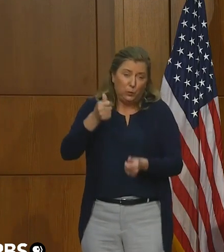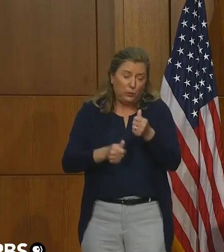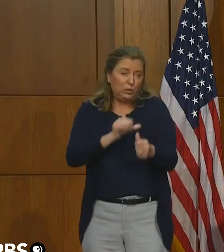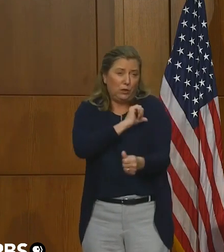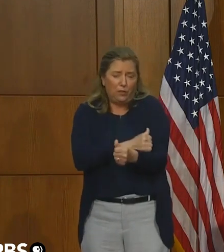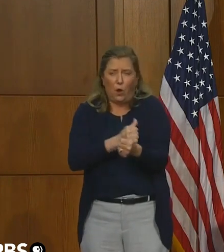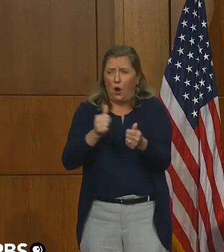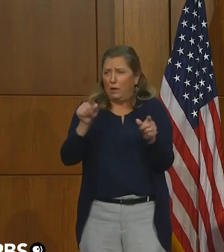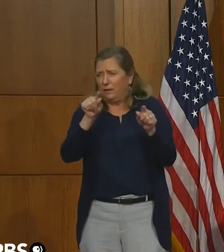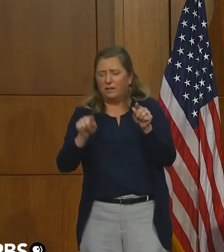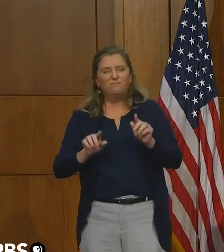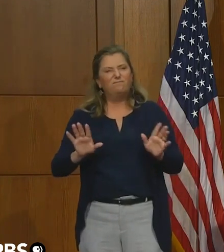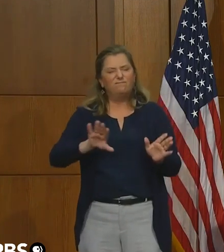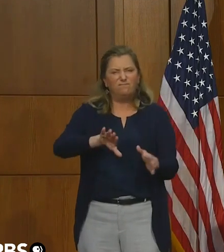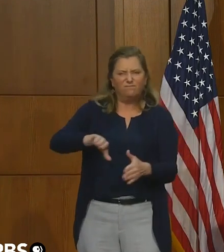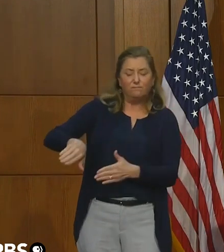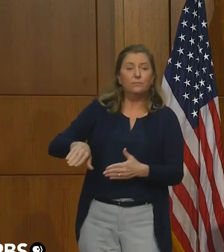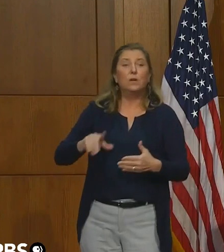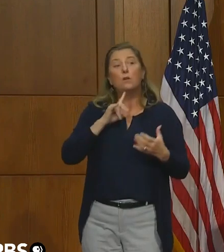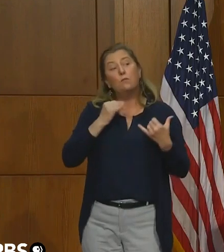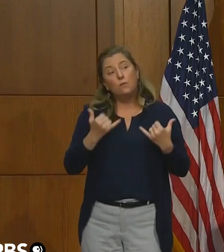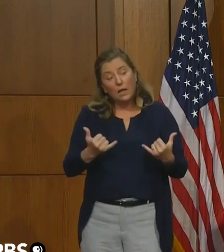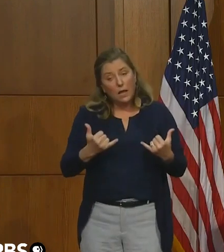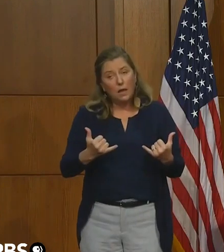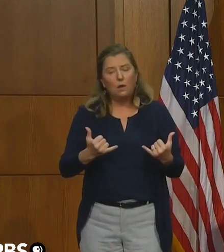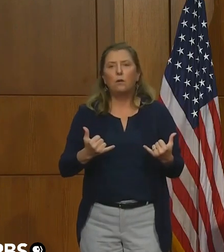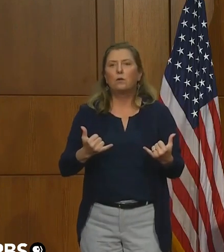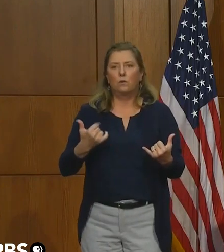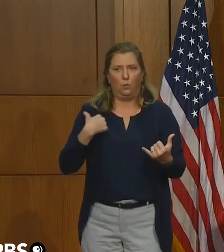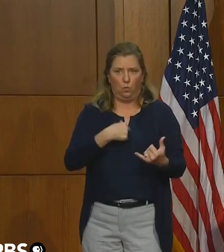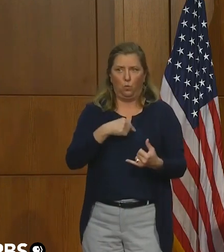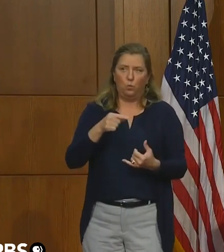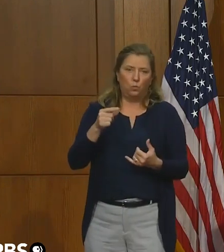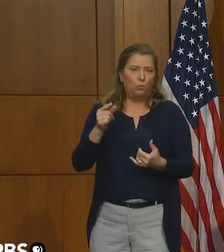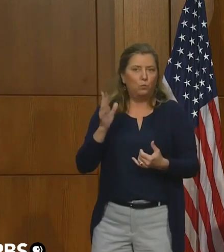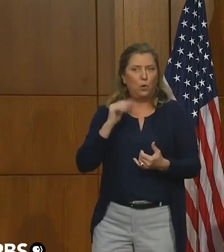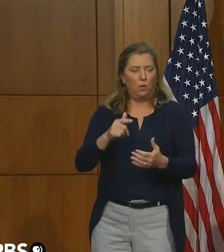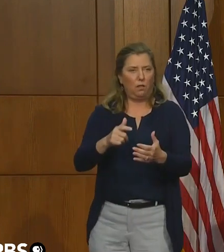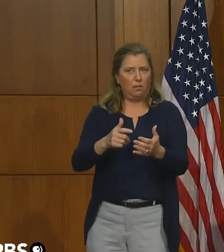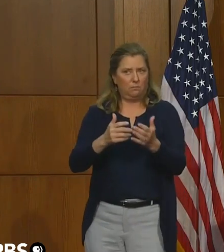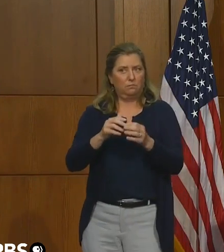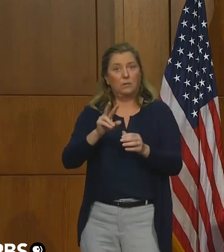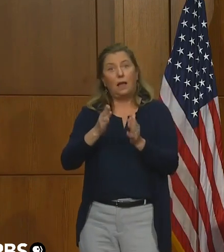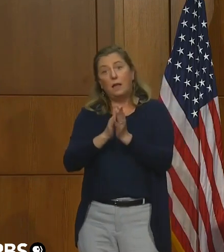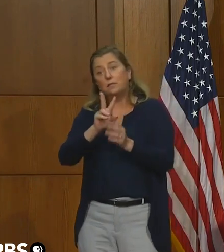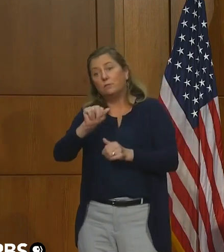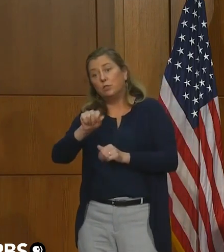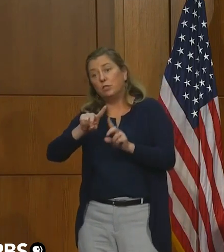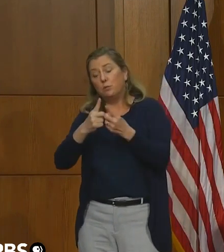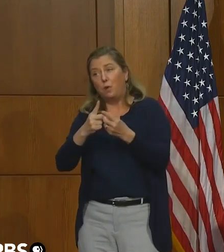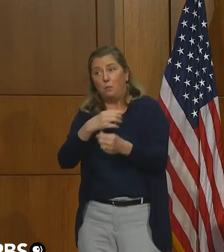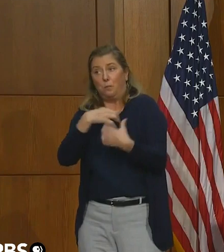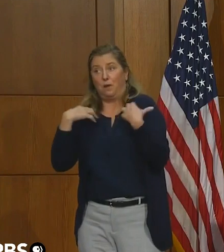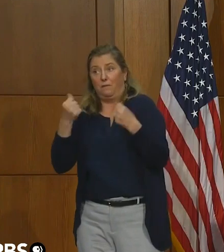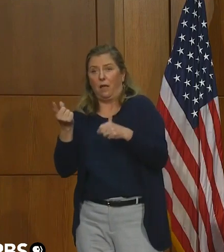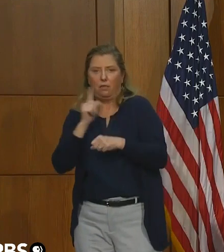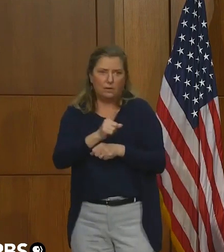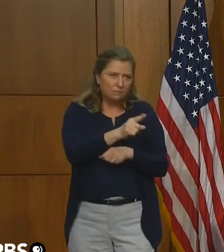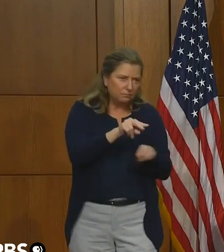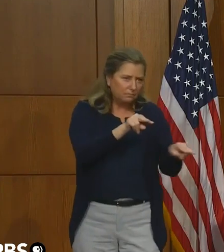at this stage, I think to answer your question, we're going to enforce it through the Virginia Department of Health rather than through